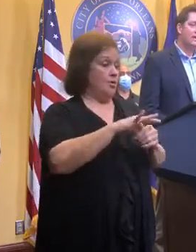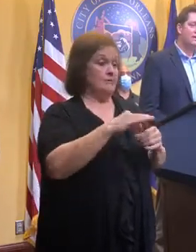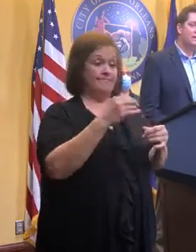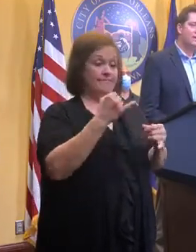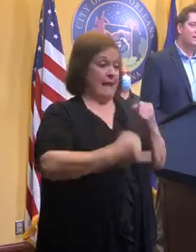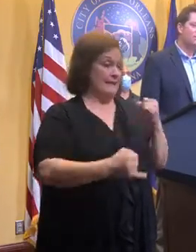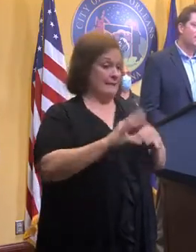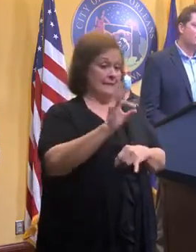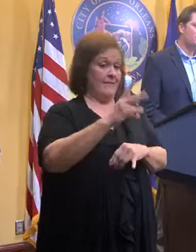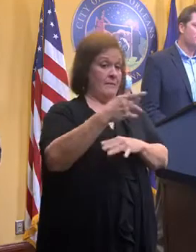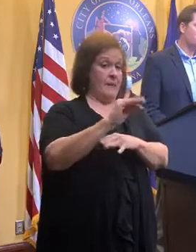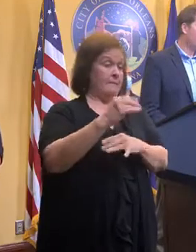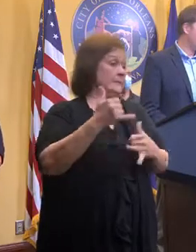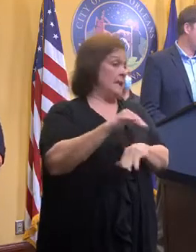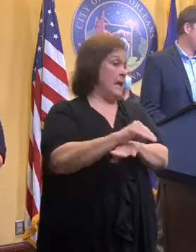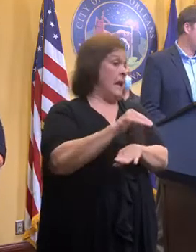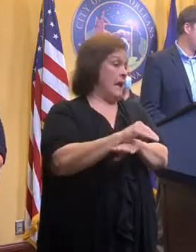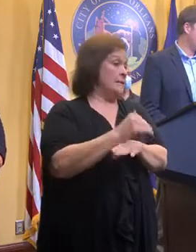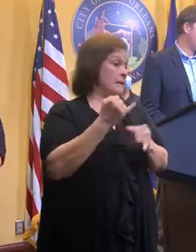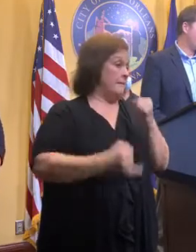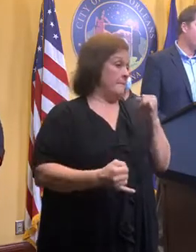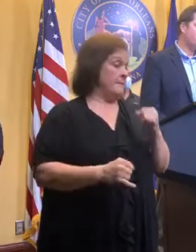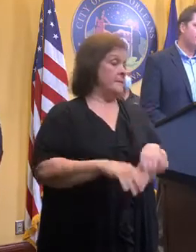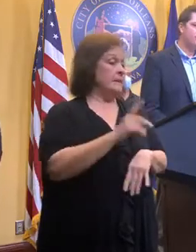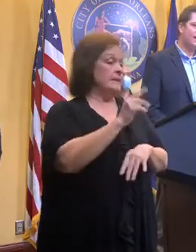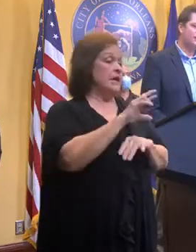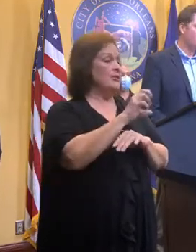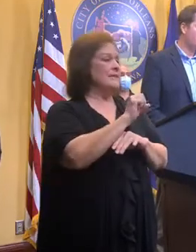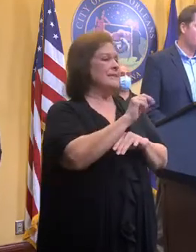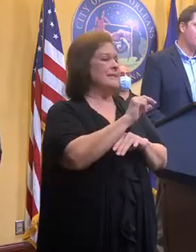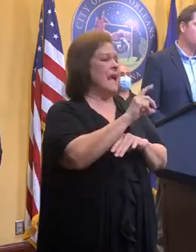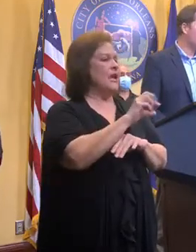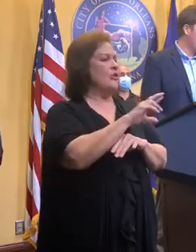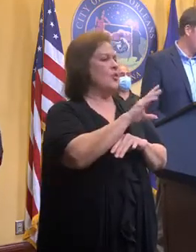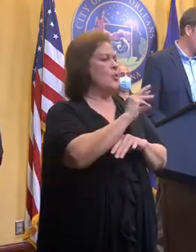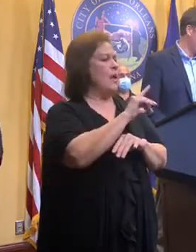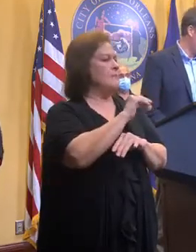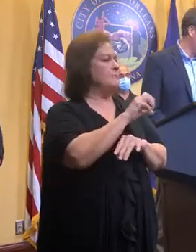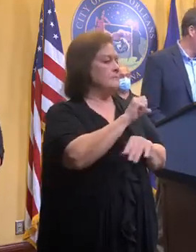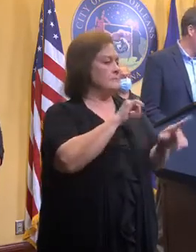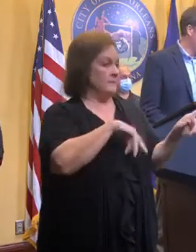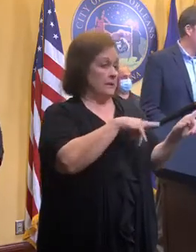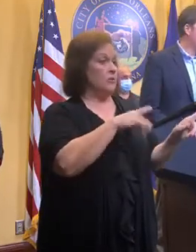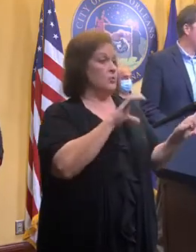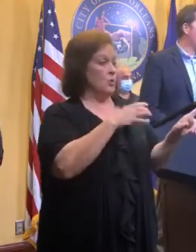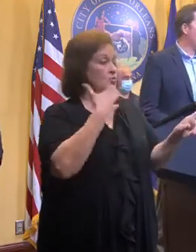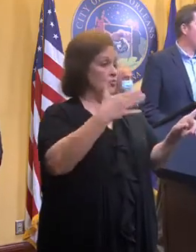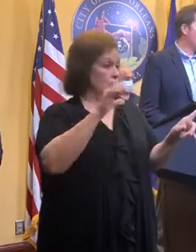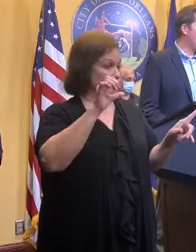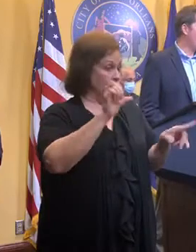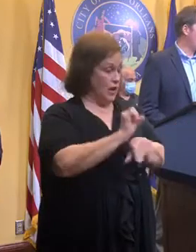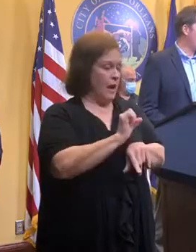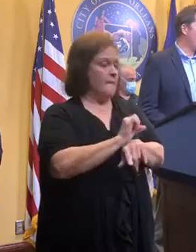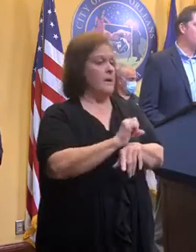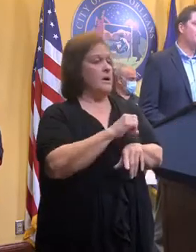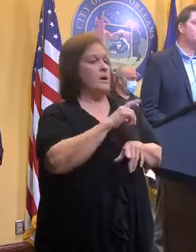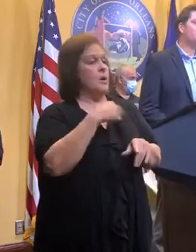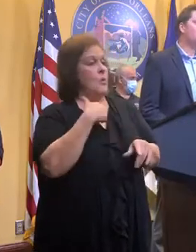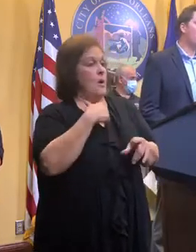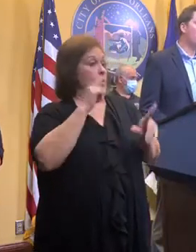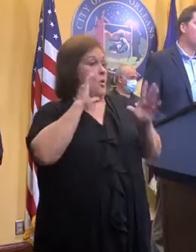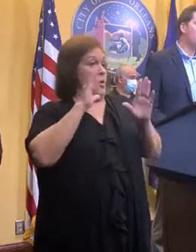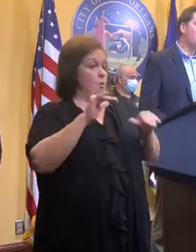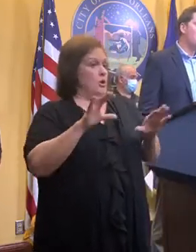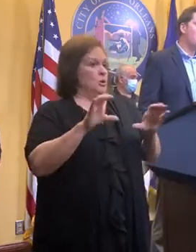p.m. tonight. Just met with the Registrar of Voters, Dr. Sandra Wilson. That team is doing an incredible job. Curbside voting, which we were hoping to